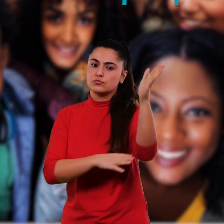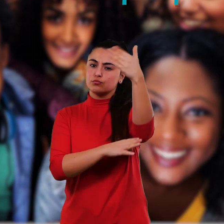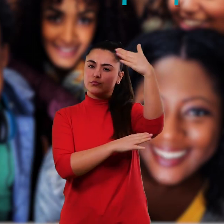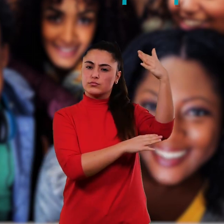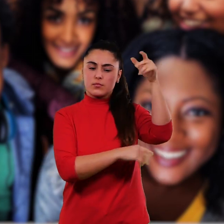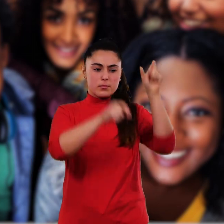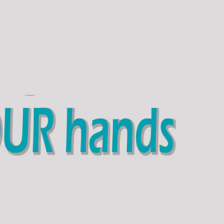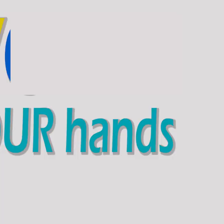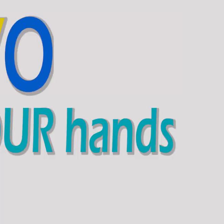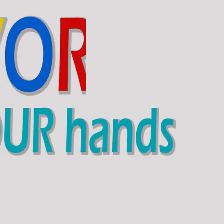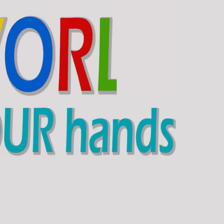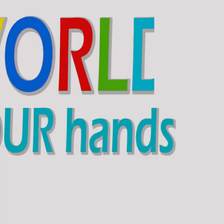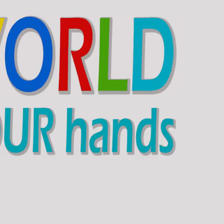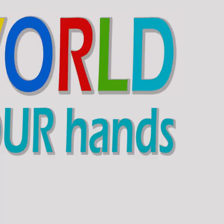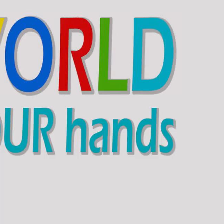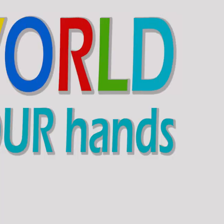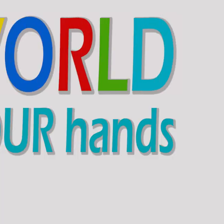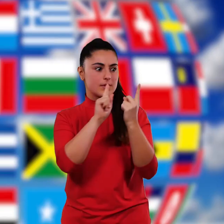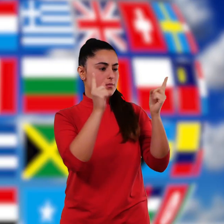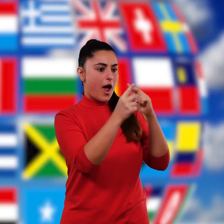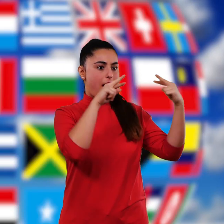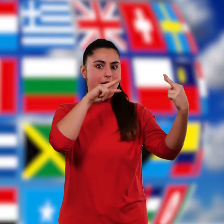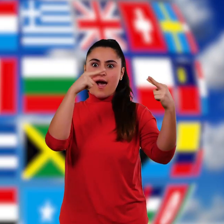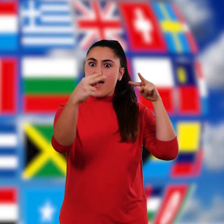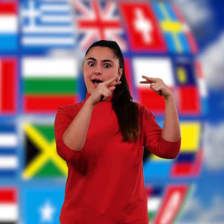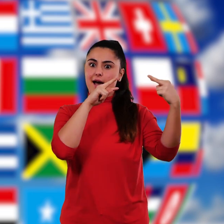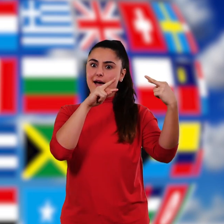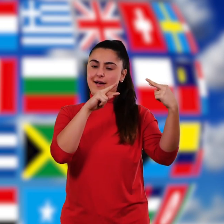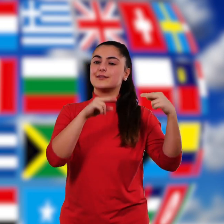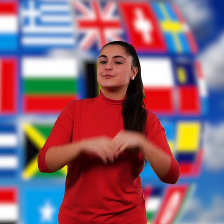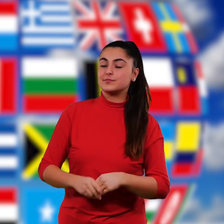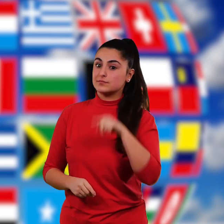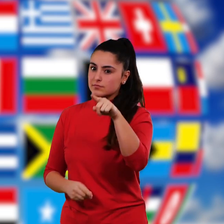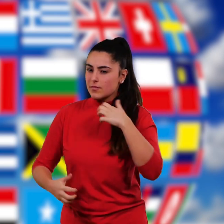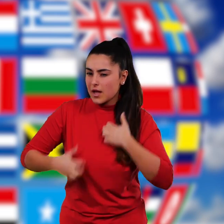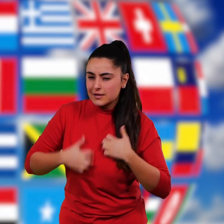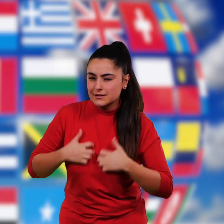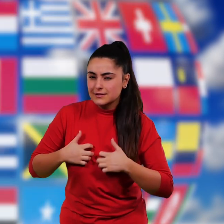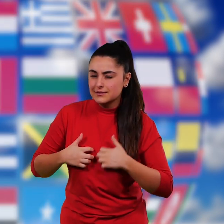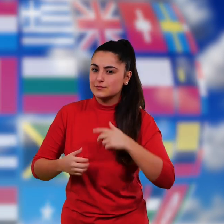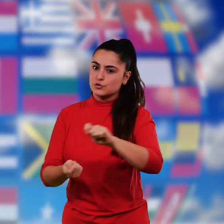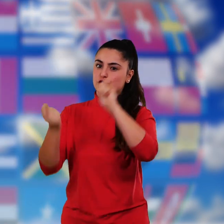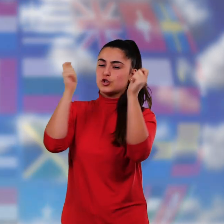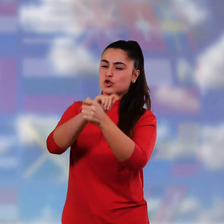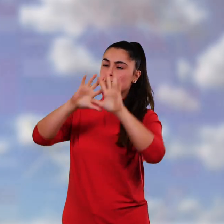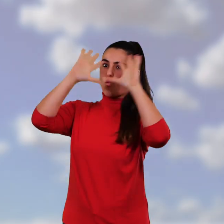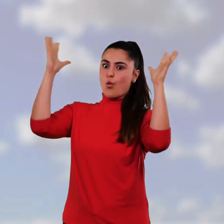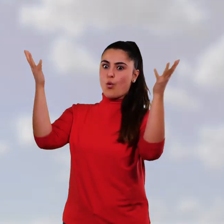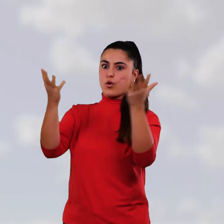believe that the world is in your hands, then fly with us. Our